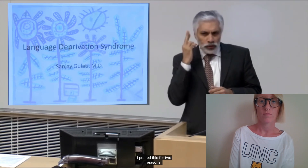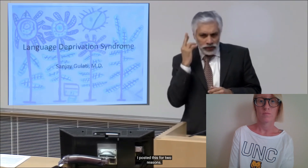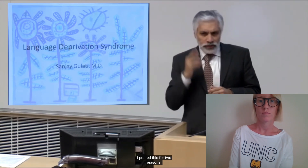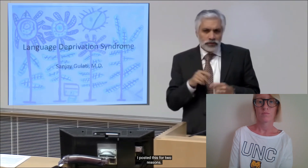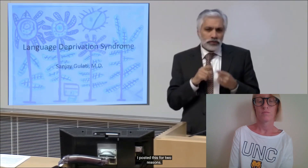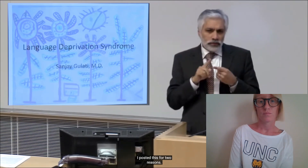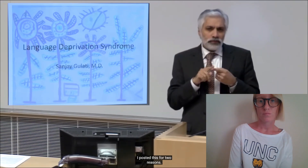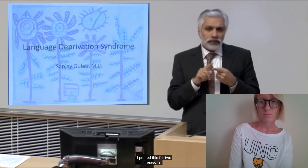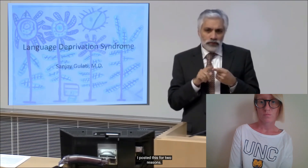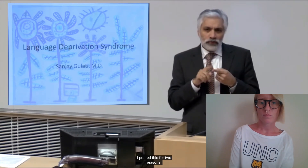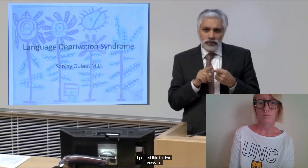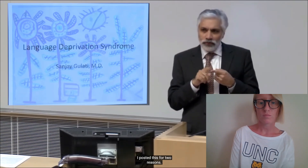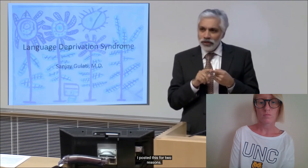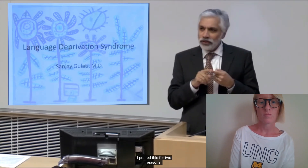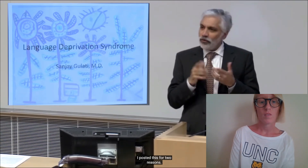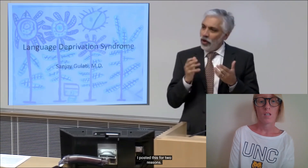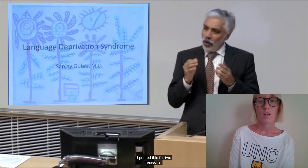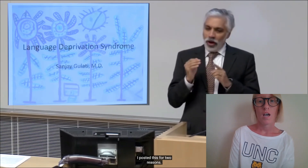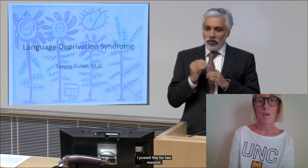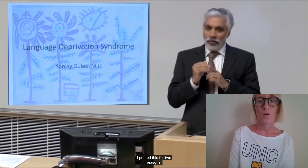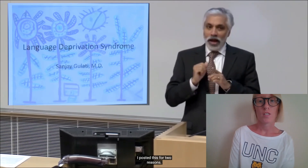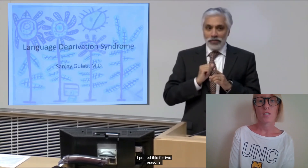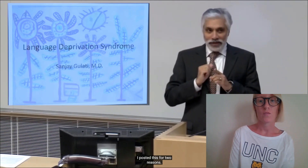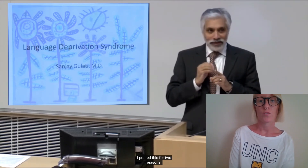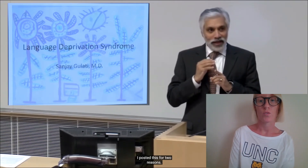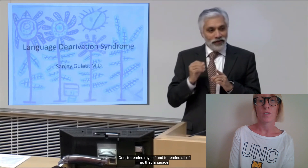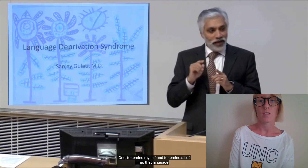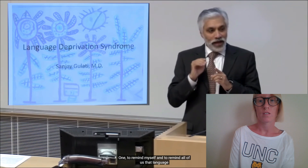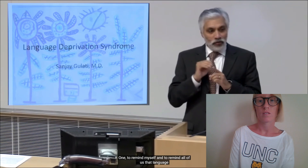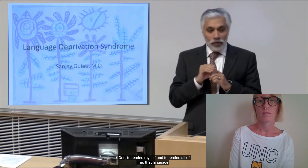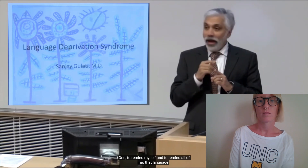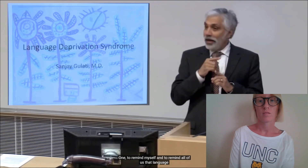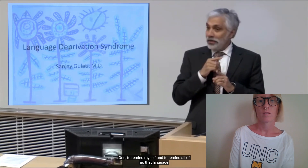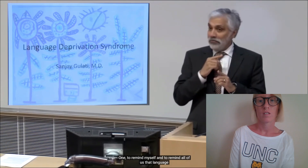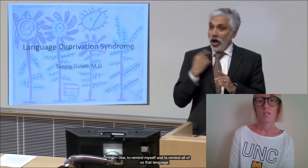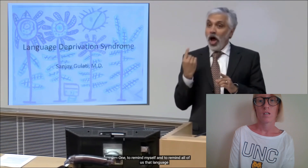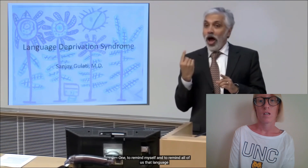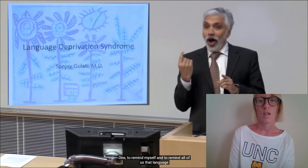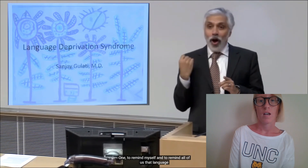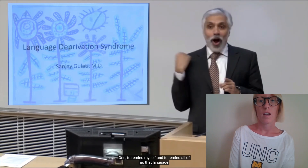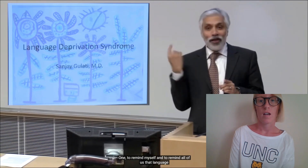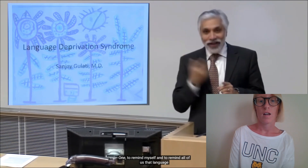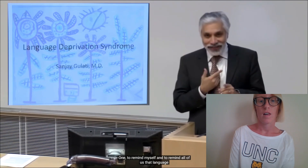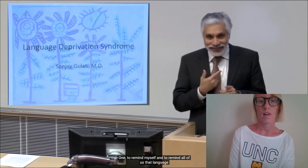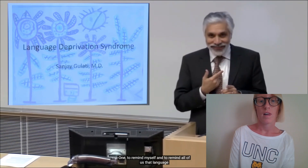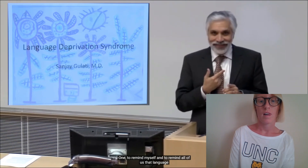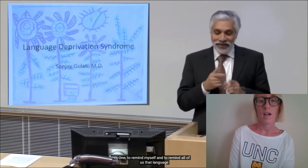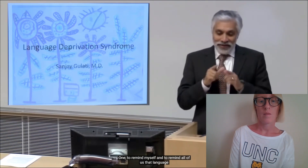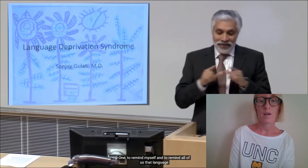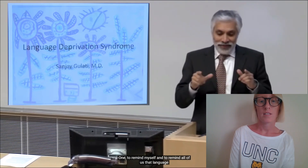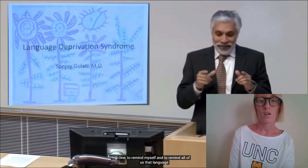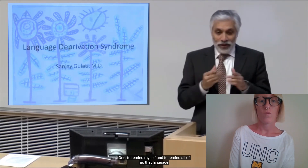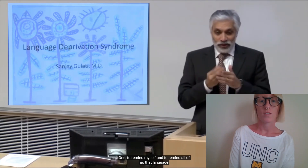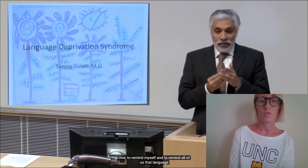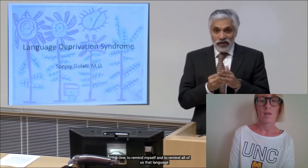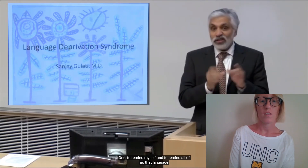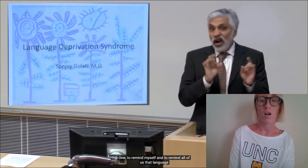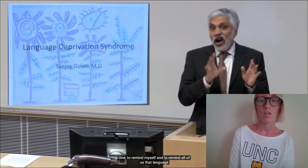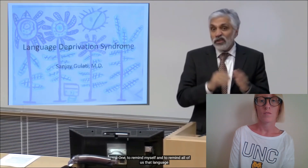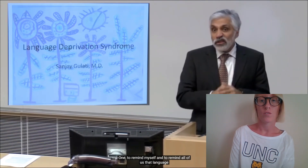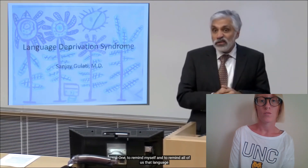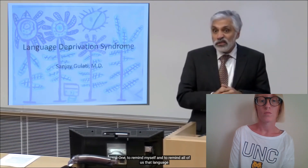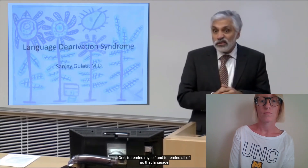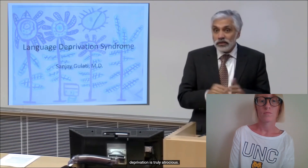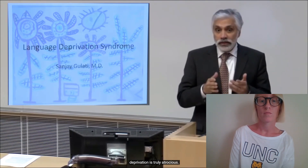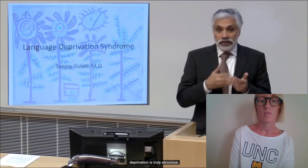deprivation. I've posted this here for two I reasons. posted this for two reasons. One, to remind myself and to I remind myself all of want to us remind